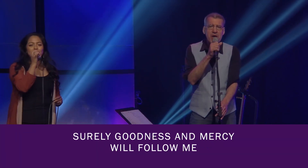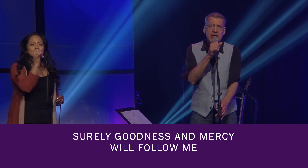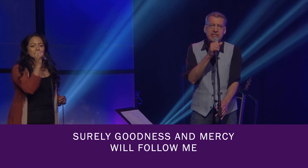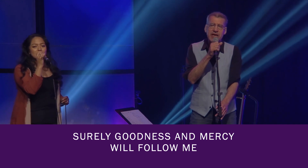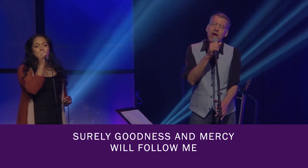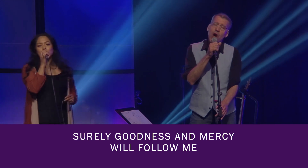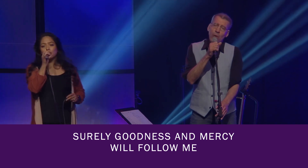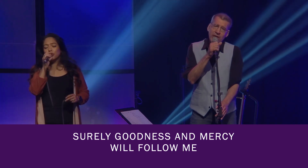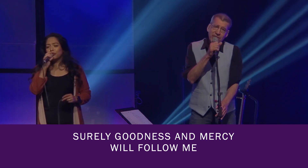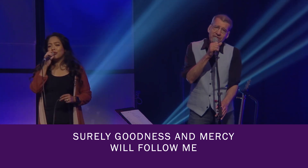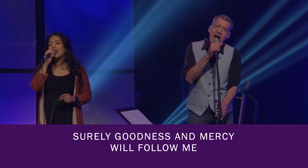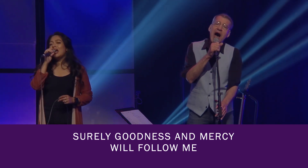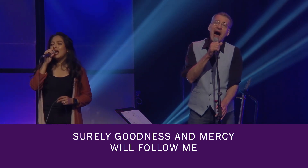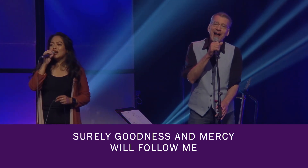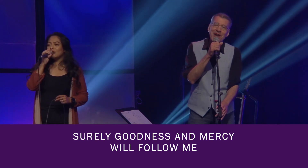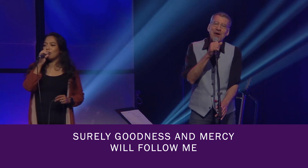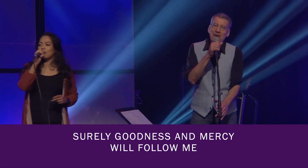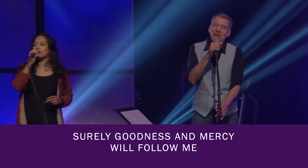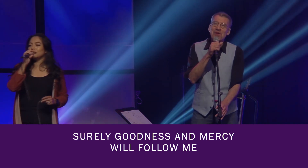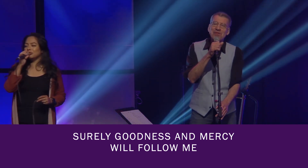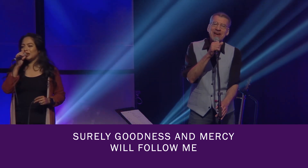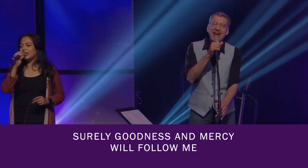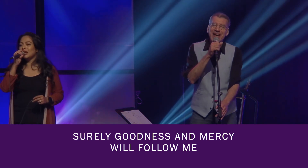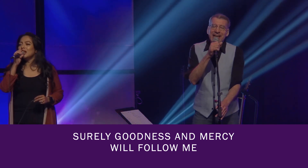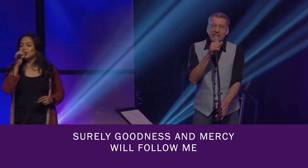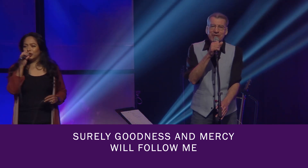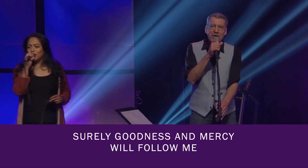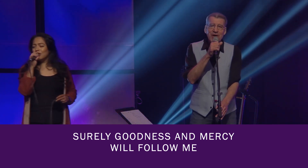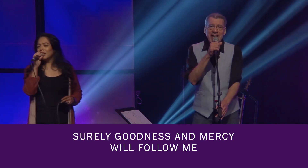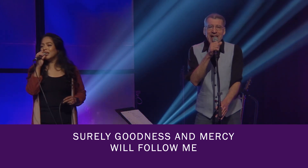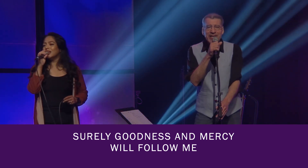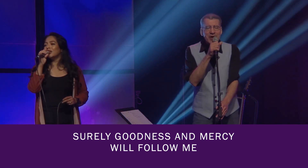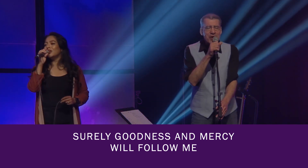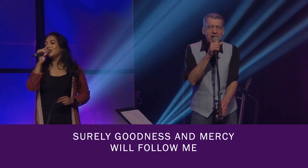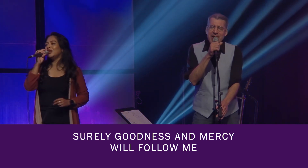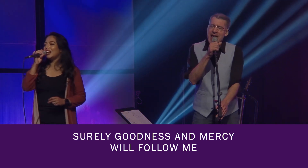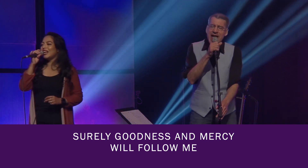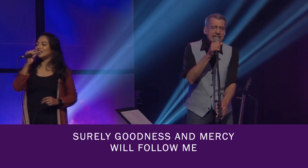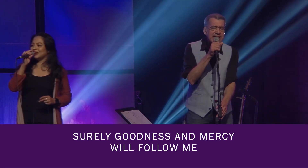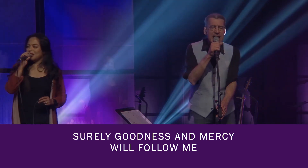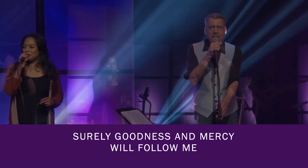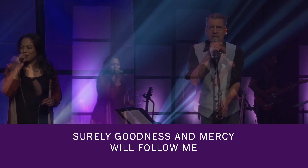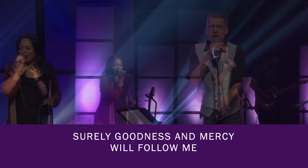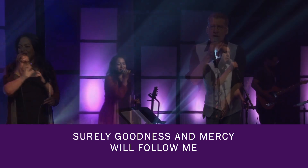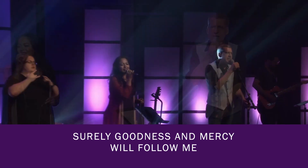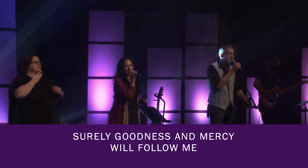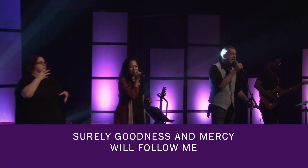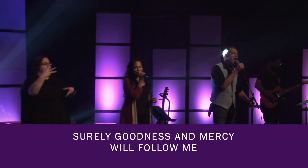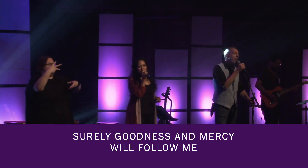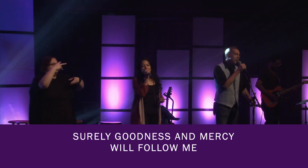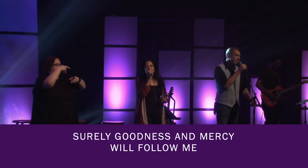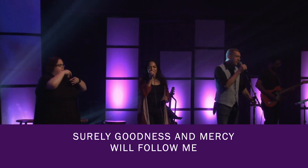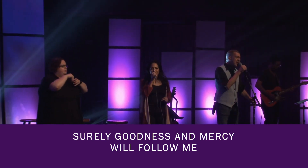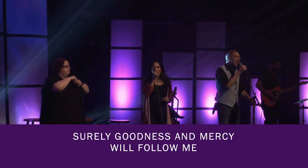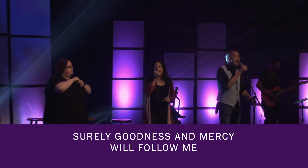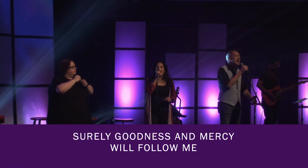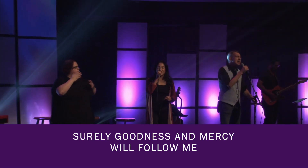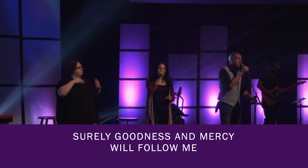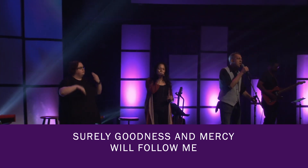and mercy will follow me. Surely goodness and mercy